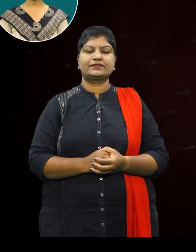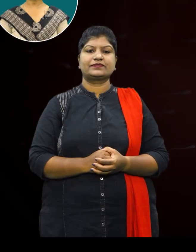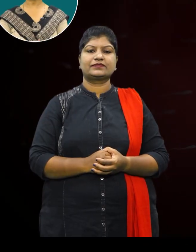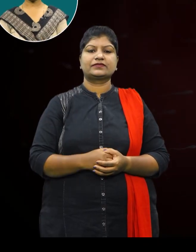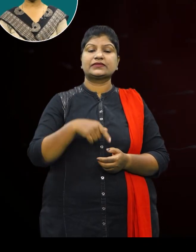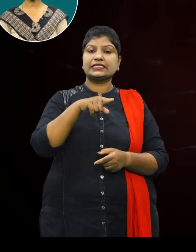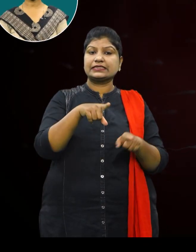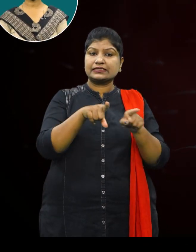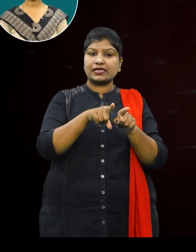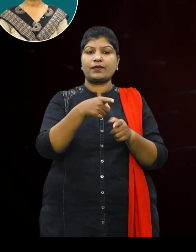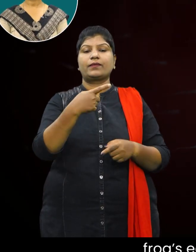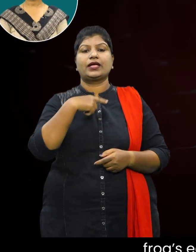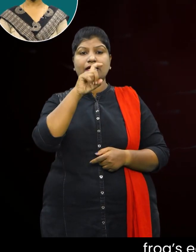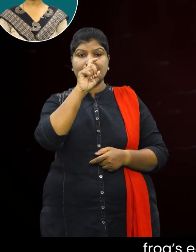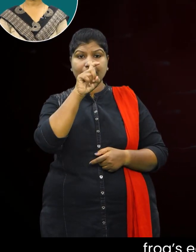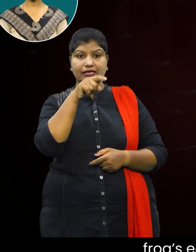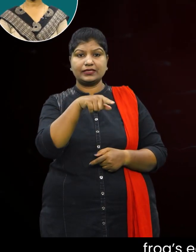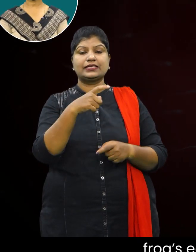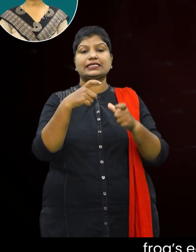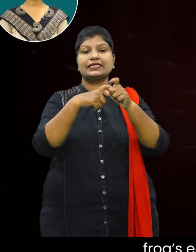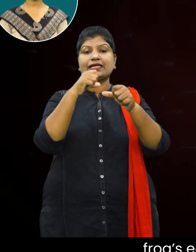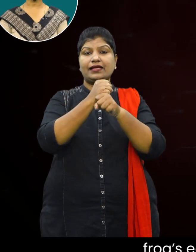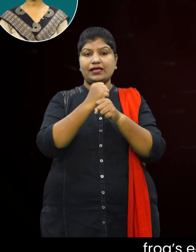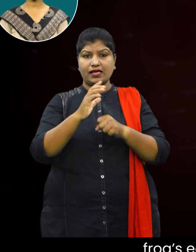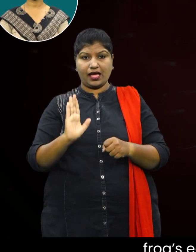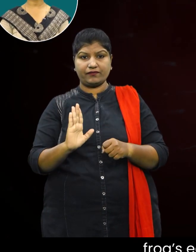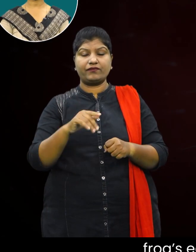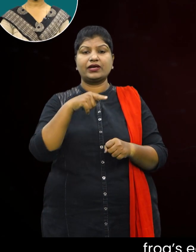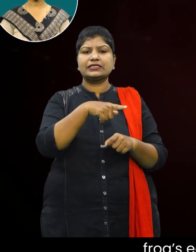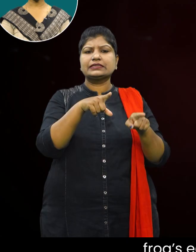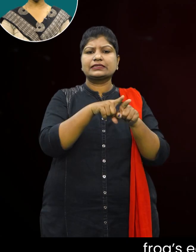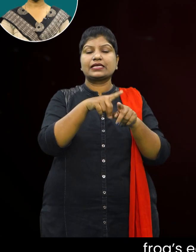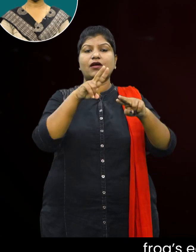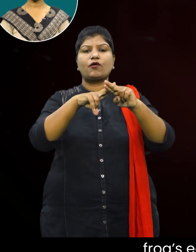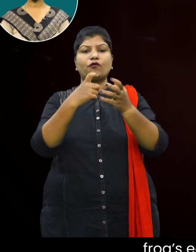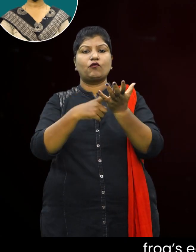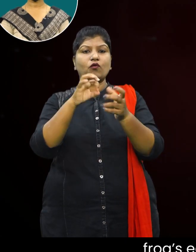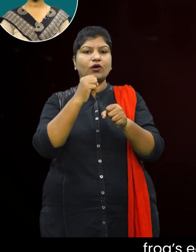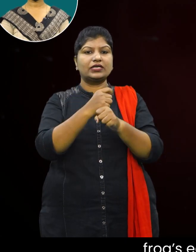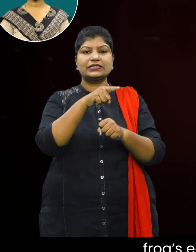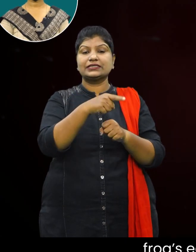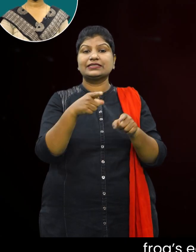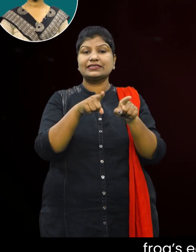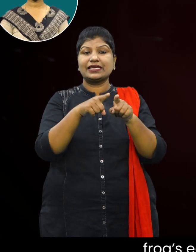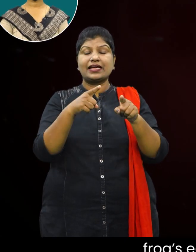Unlike hen's egg, frog's egg is not covered by a shell,